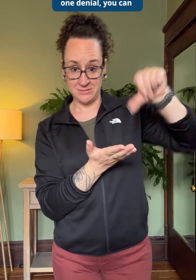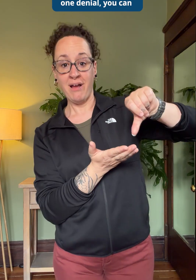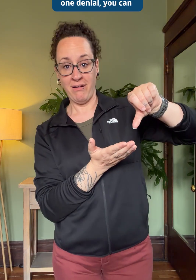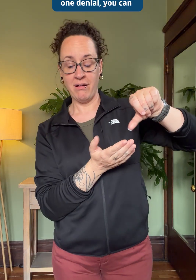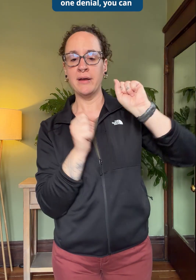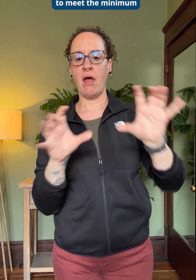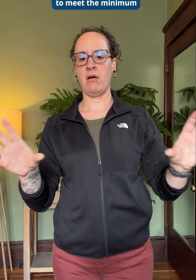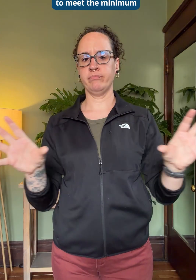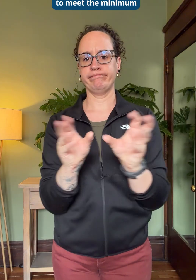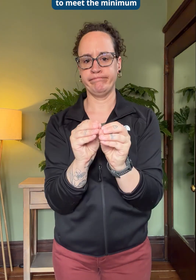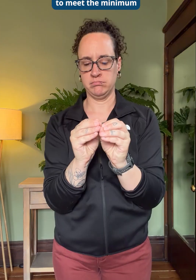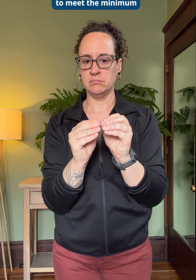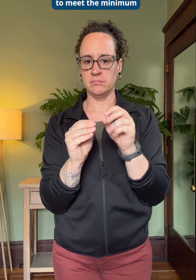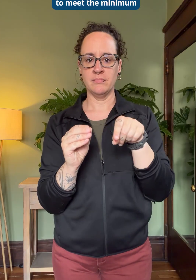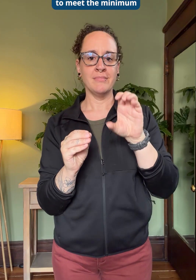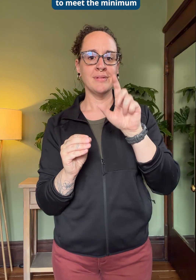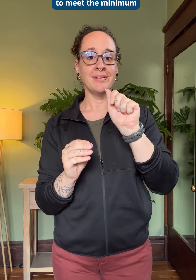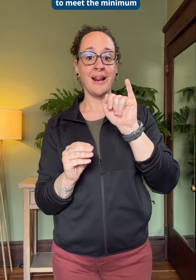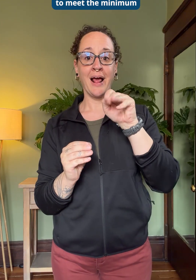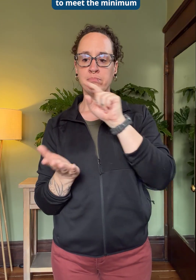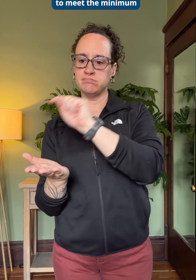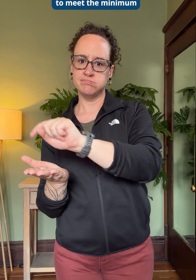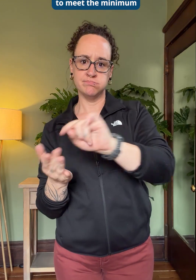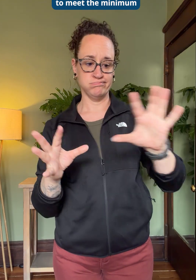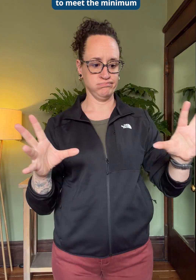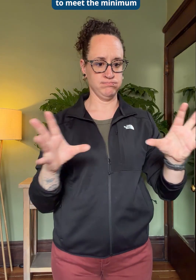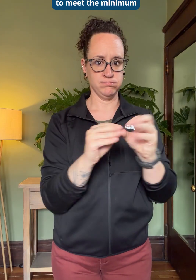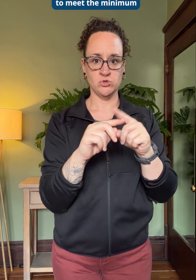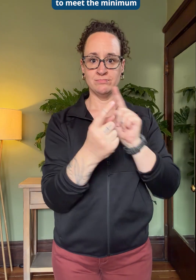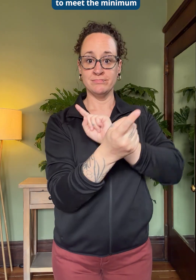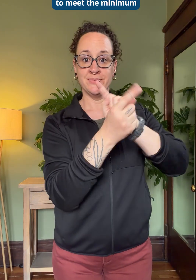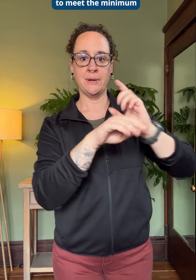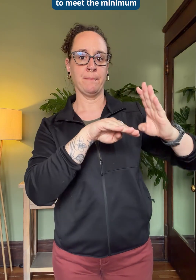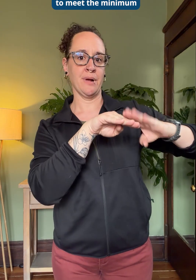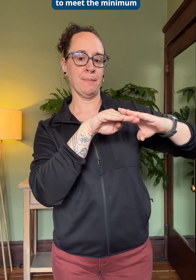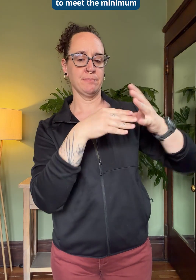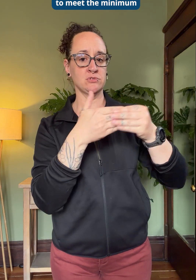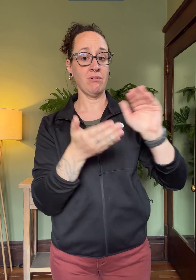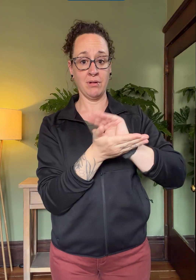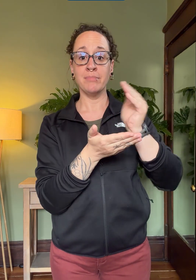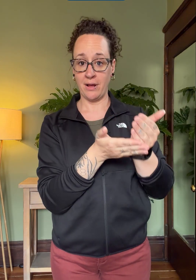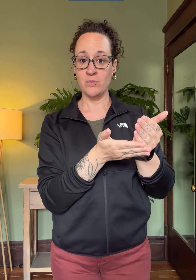If you have more than one denial, you can combine the claims to meet the minimum dollar amount.